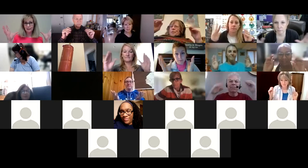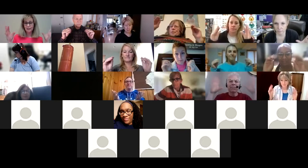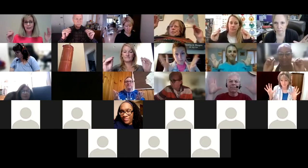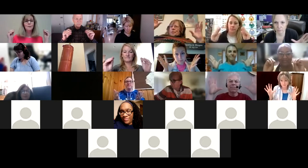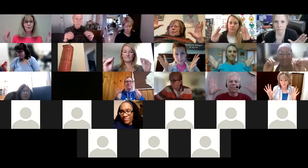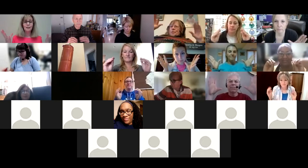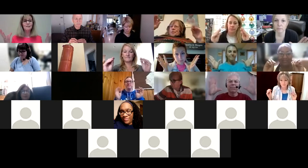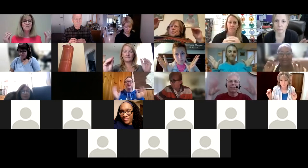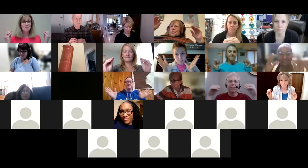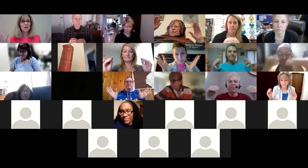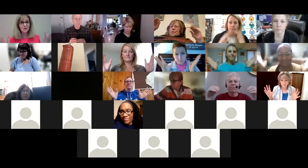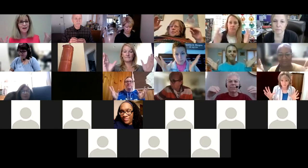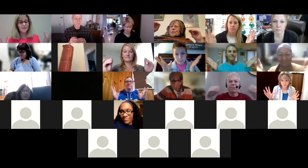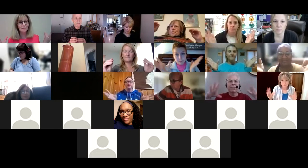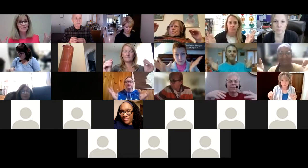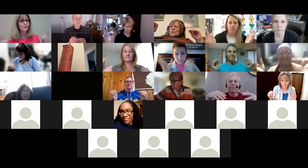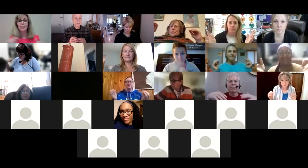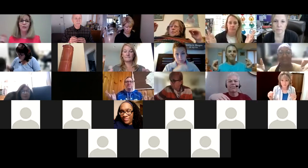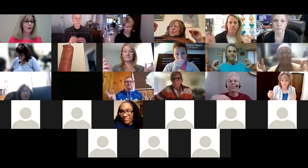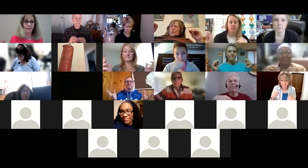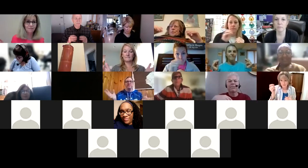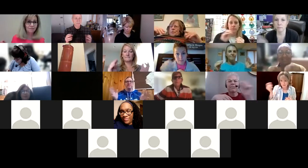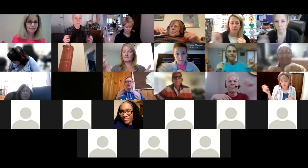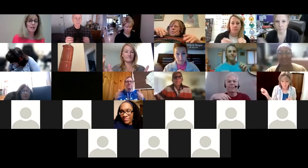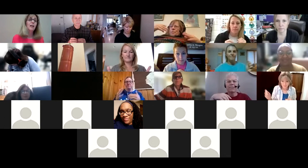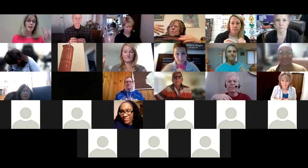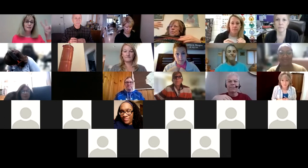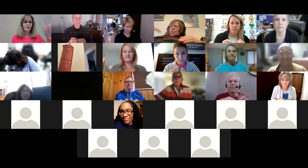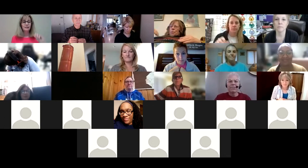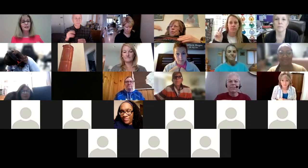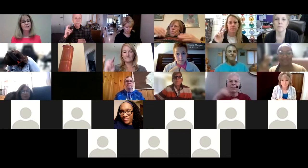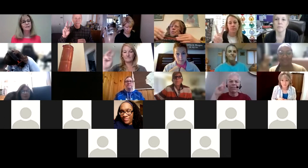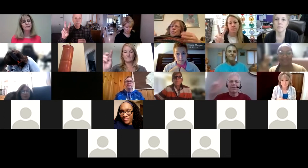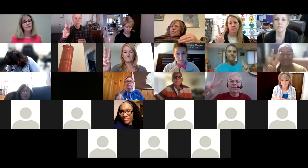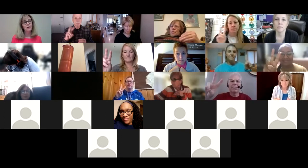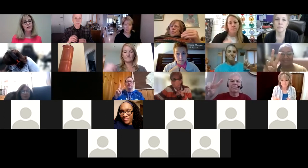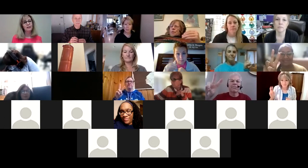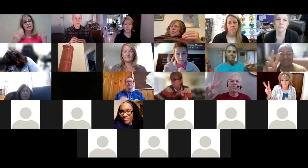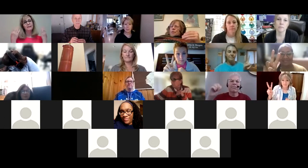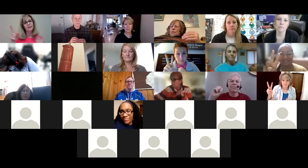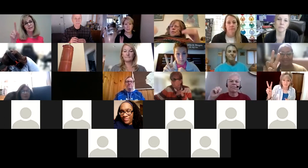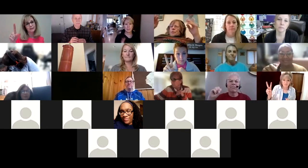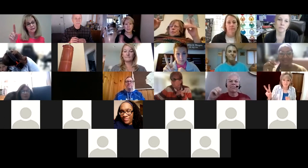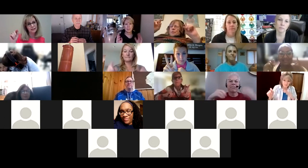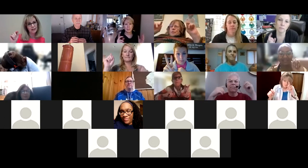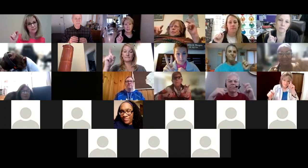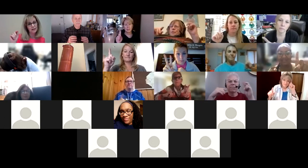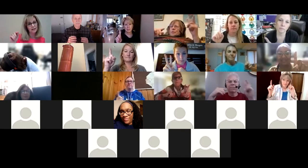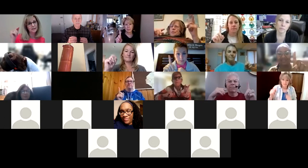a complete paragraph before they can write it. And that second discovery is that thesis statement. And